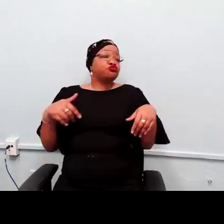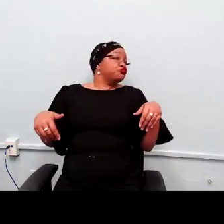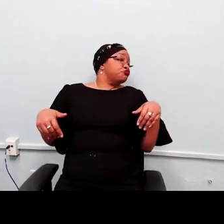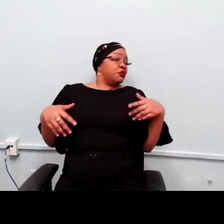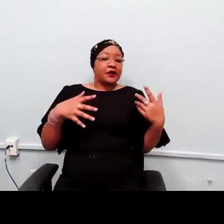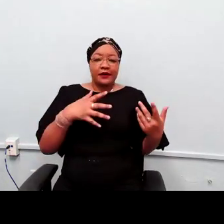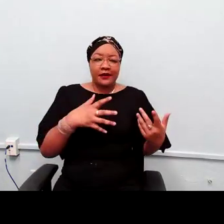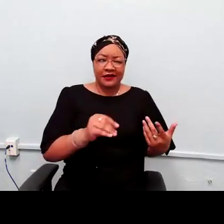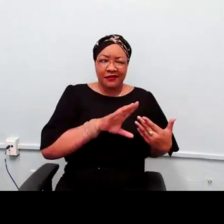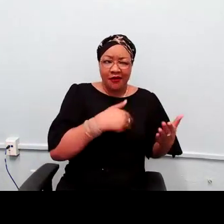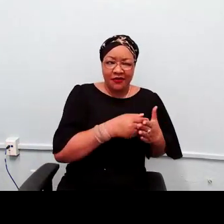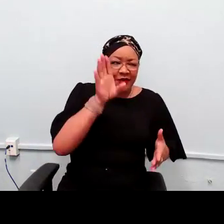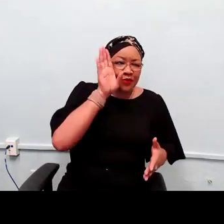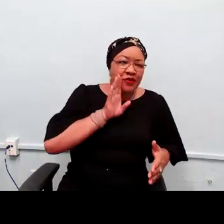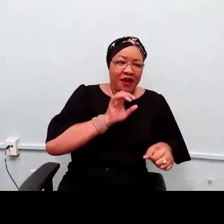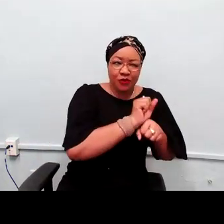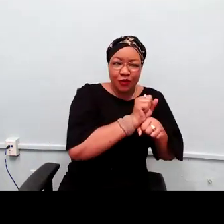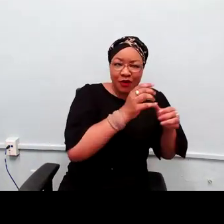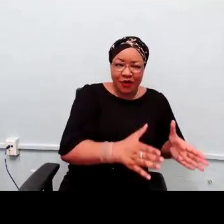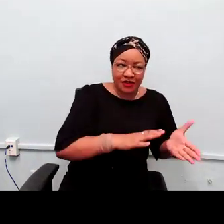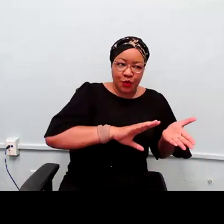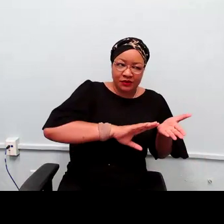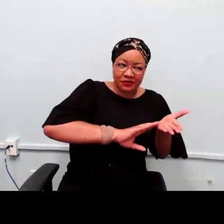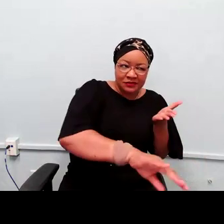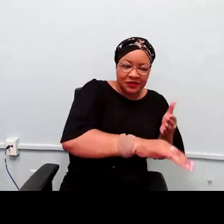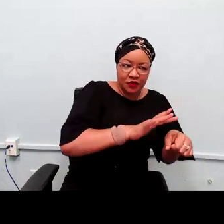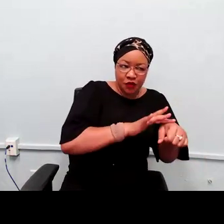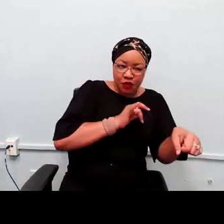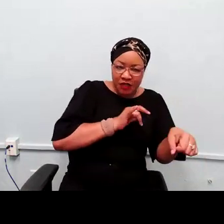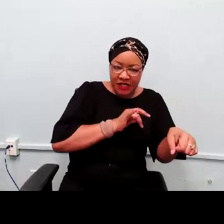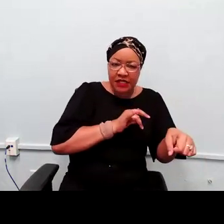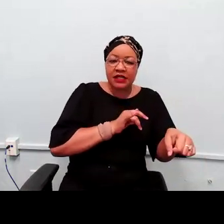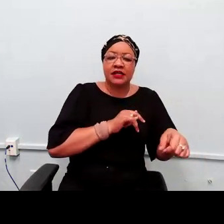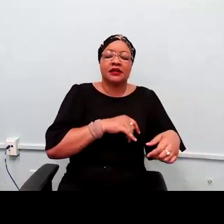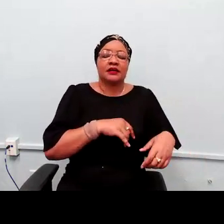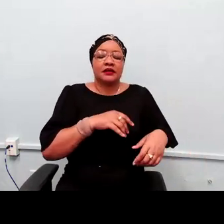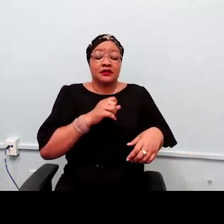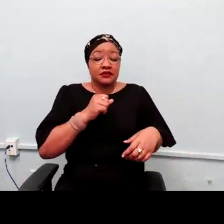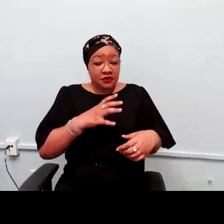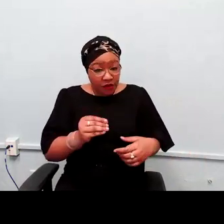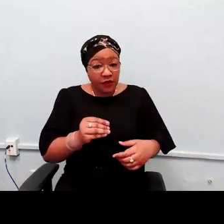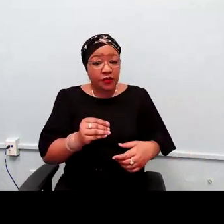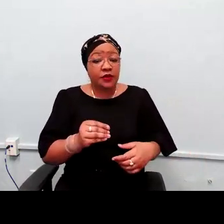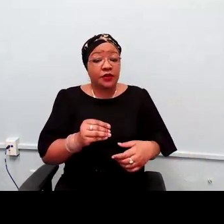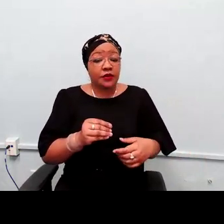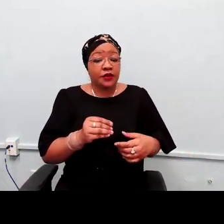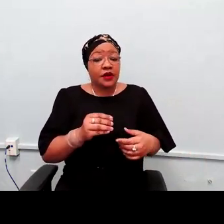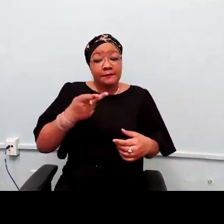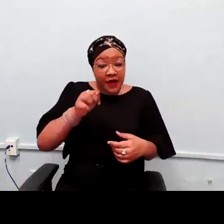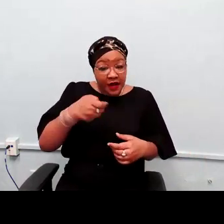slips. So Sears was the usual target of choice, although Pep Boys and Montgomery Wards were also fair